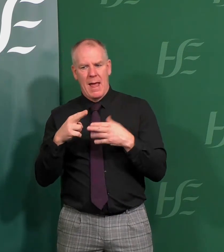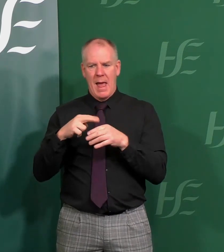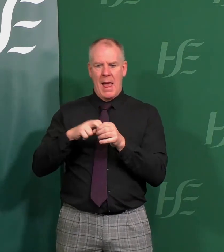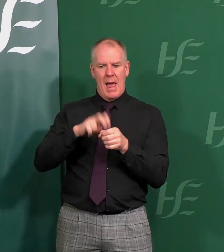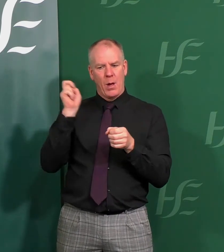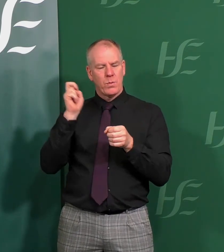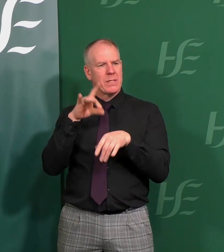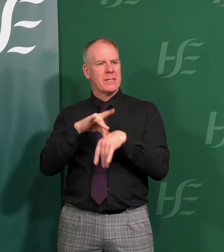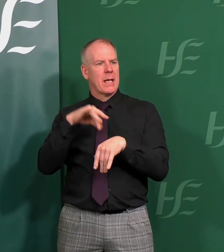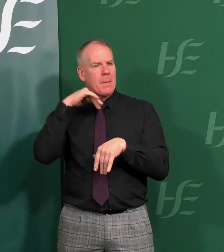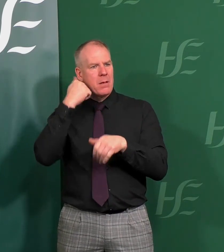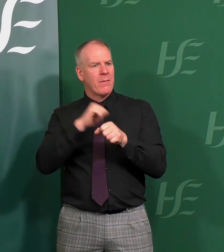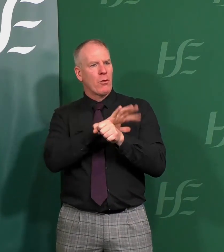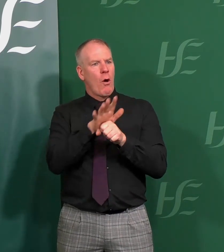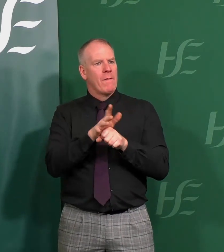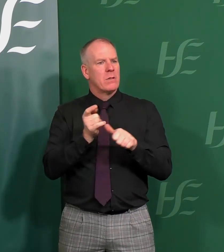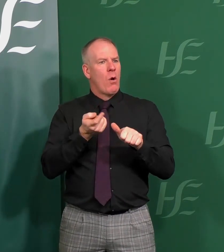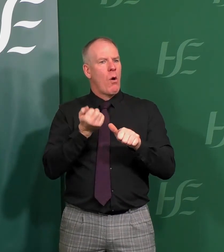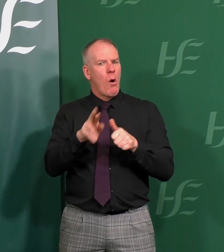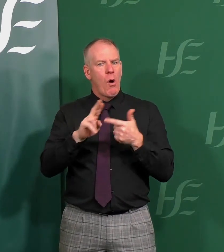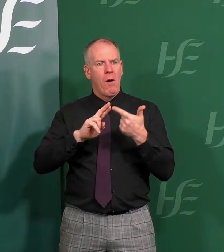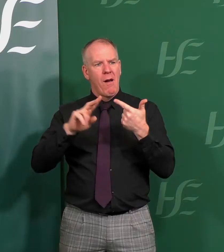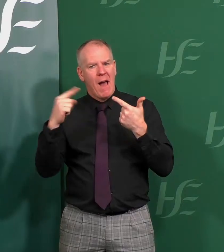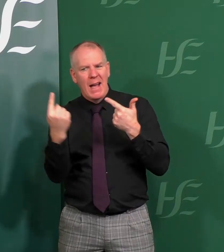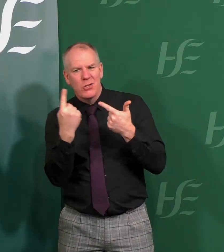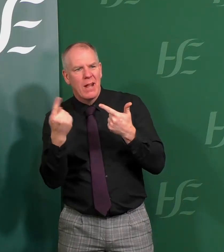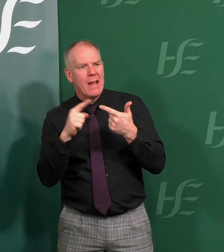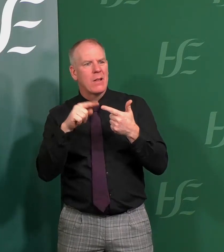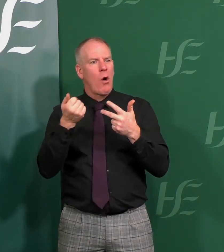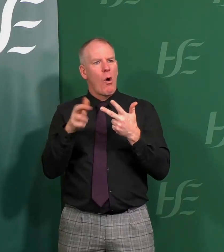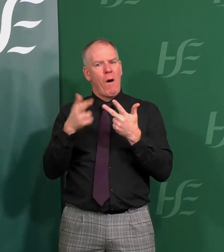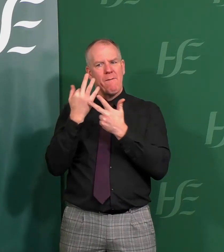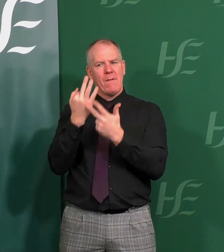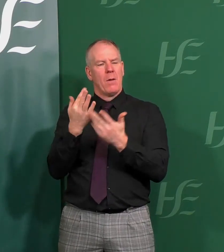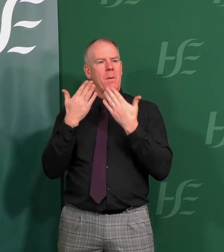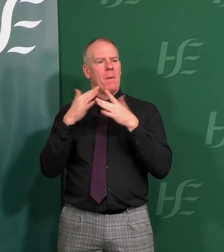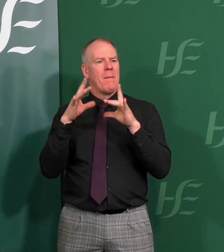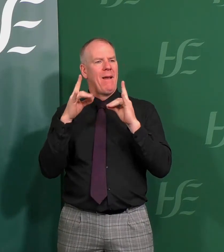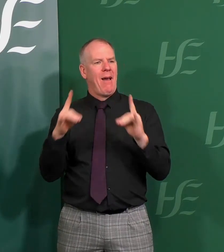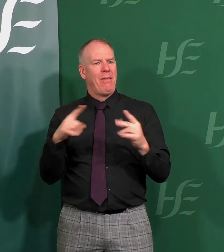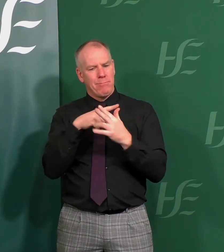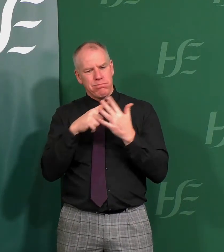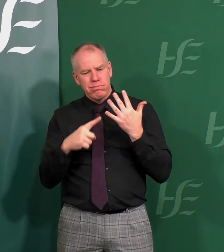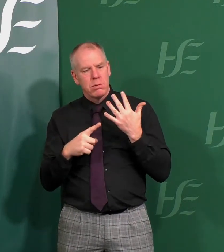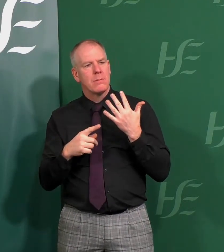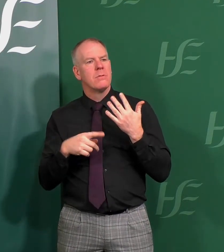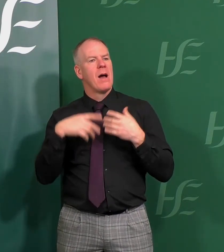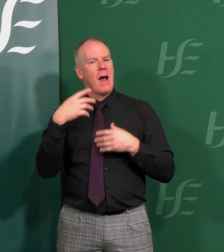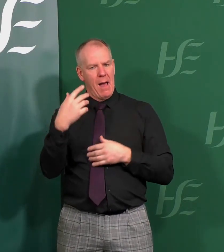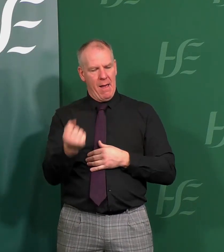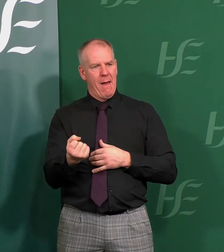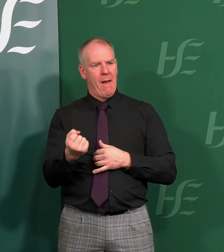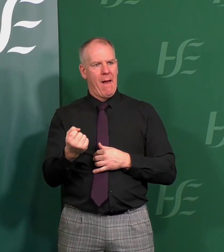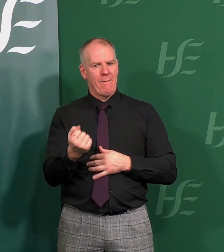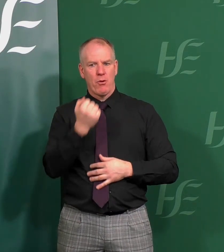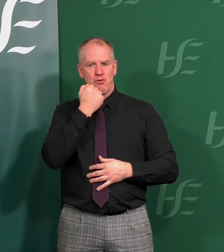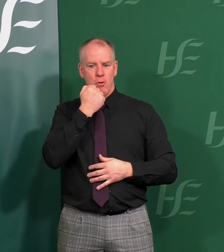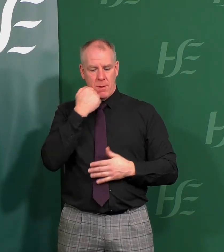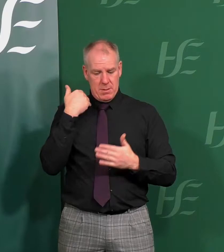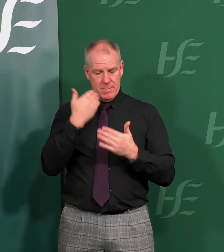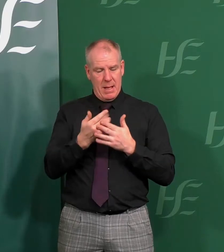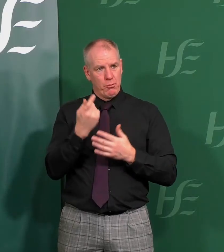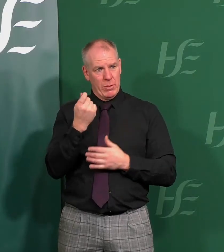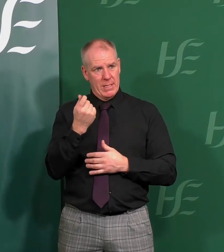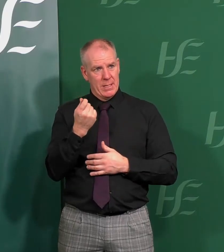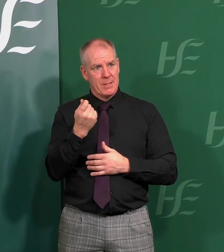with COVID or isolating or generally with public health measures overall. We do have our returns as of today, and I